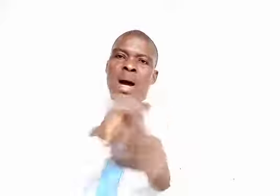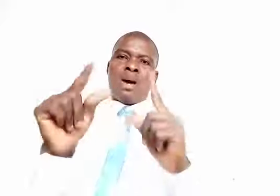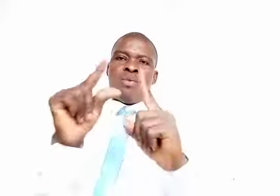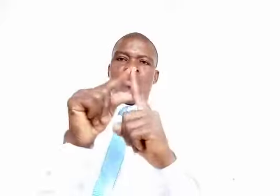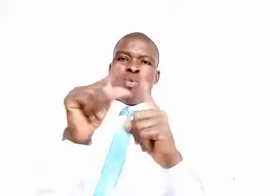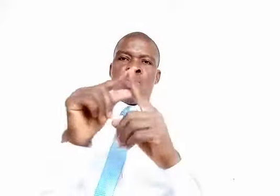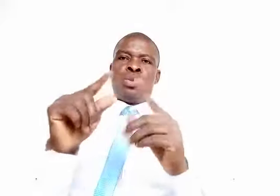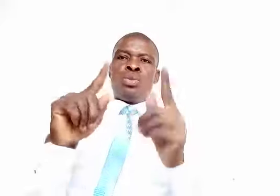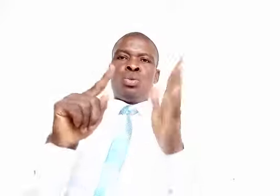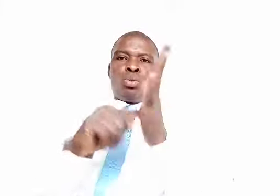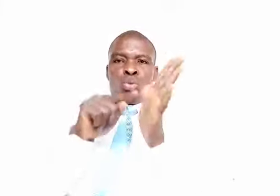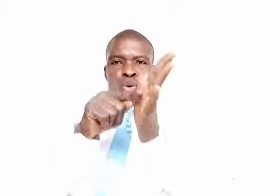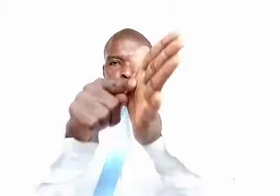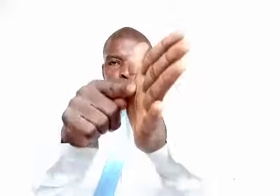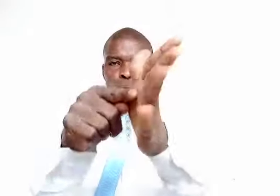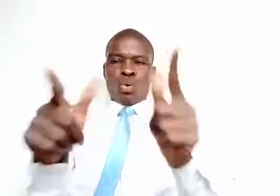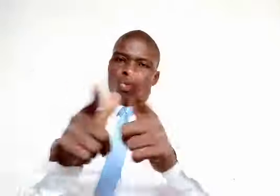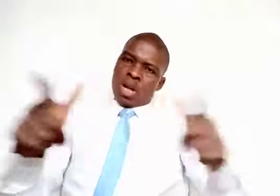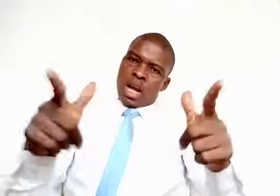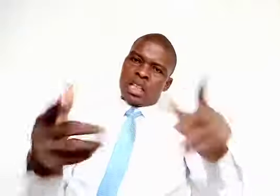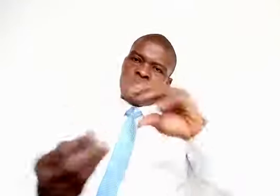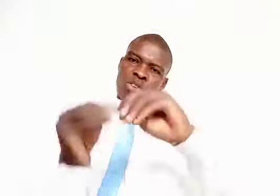numbers. Example are